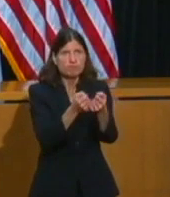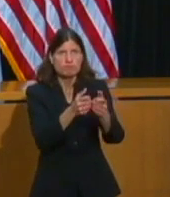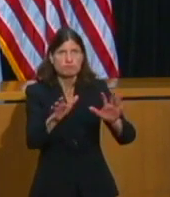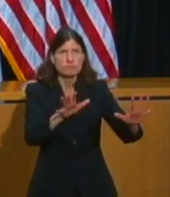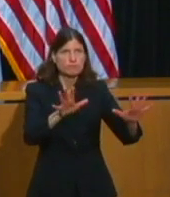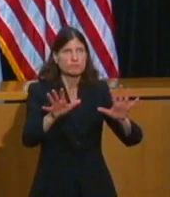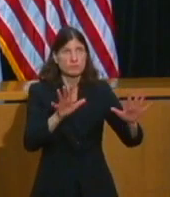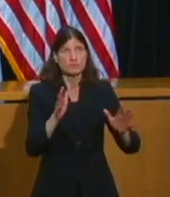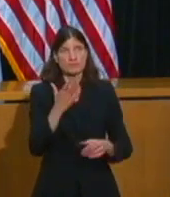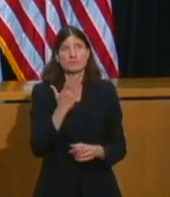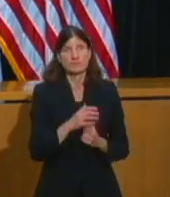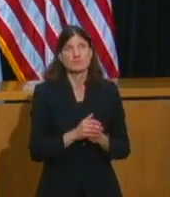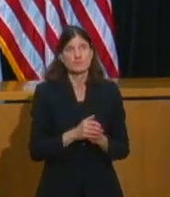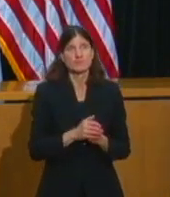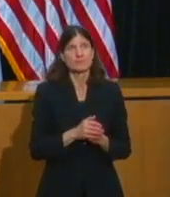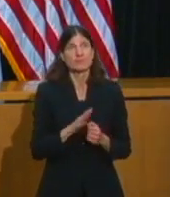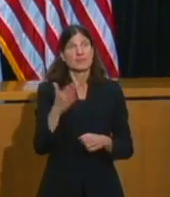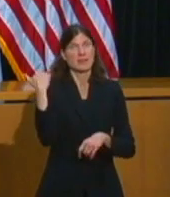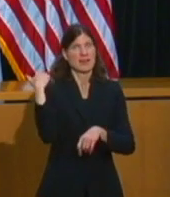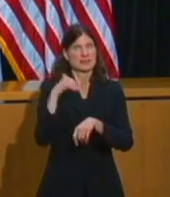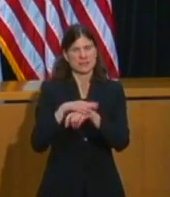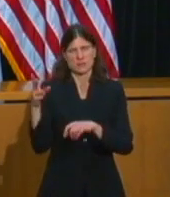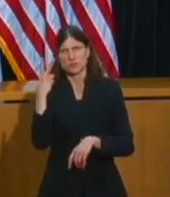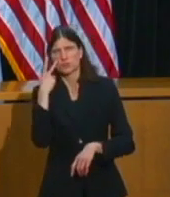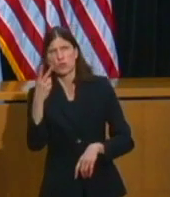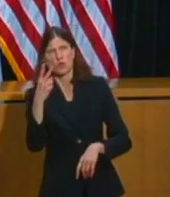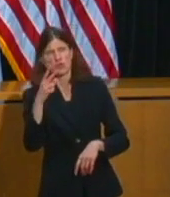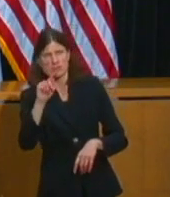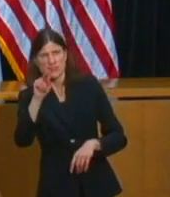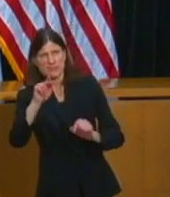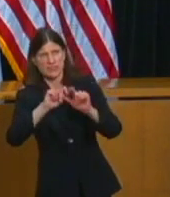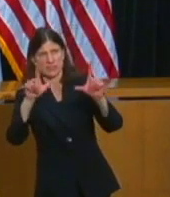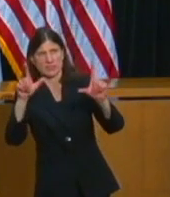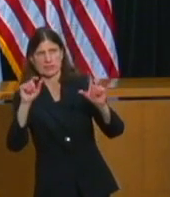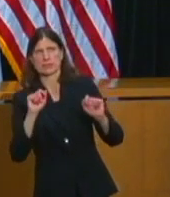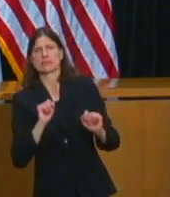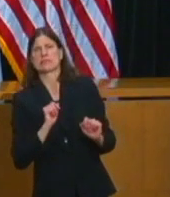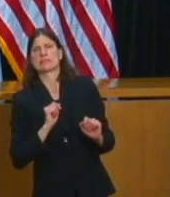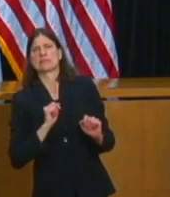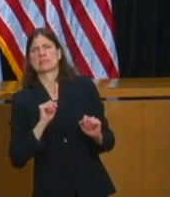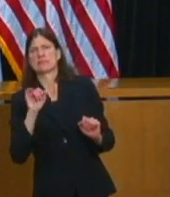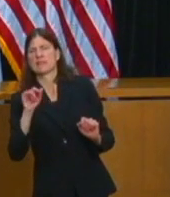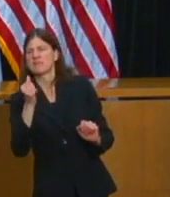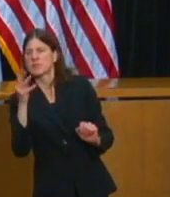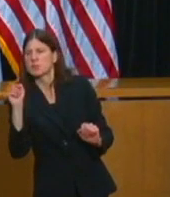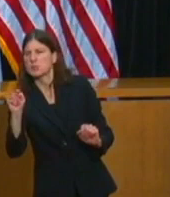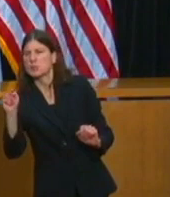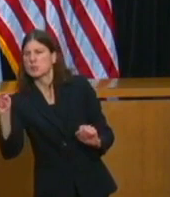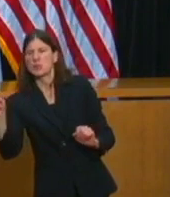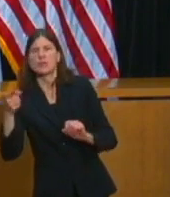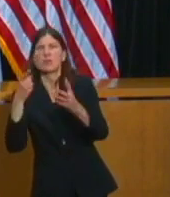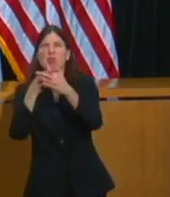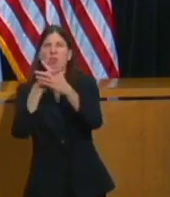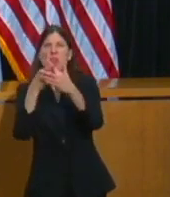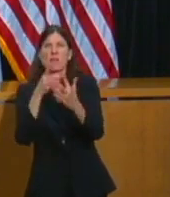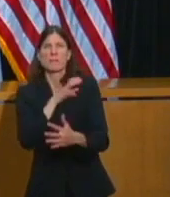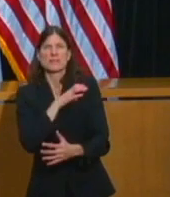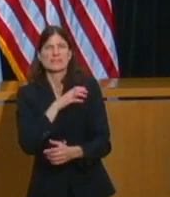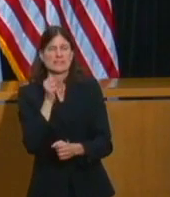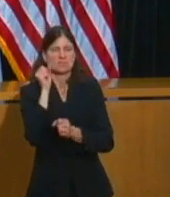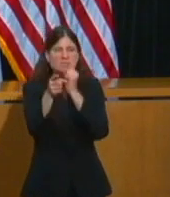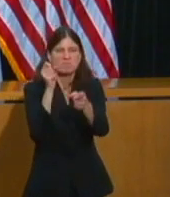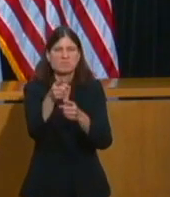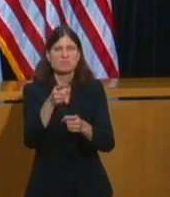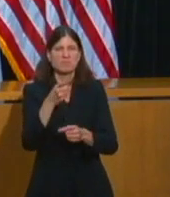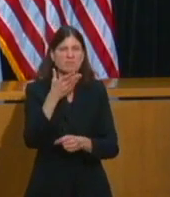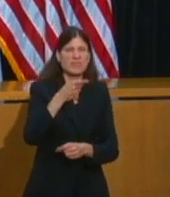of the ones last night who got hit by some of the stuff that got thrown probably wish they did have a little heavier kind